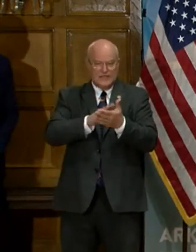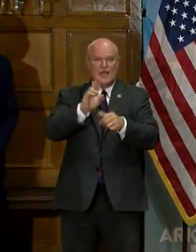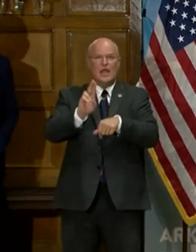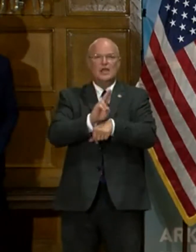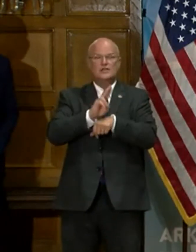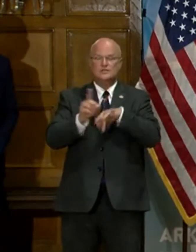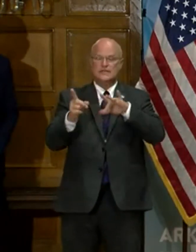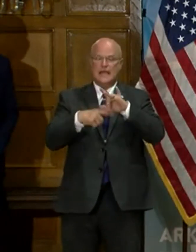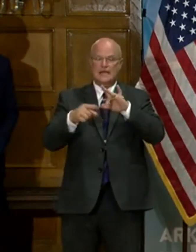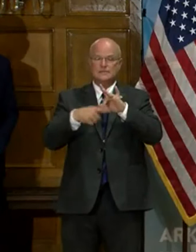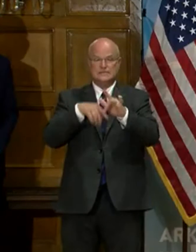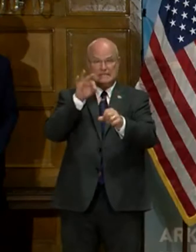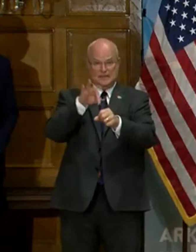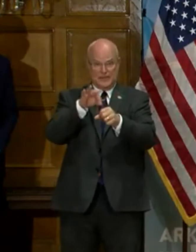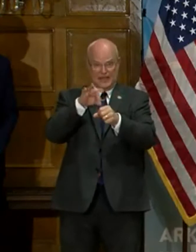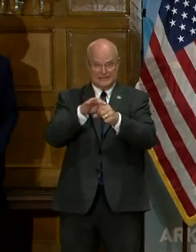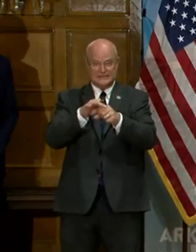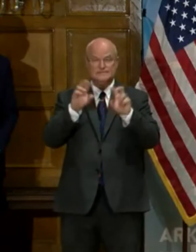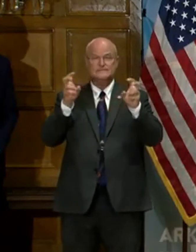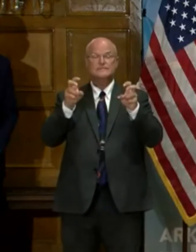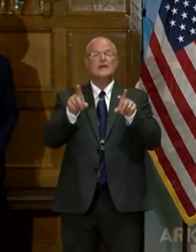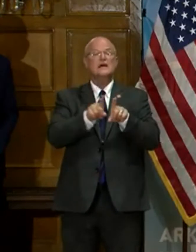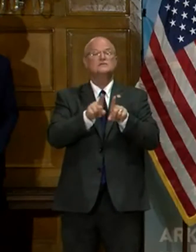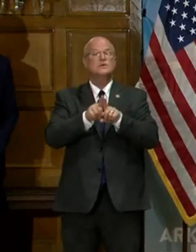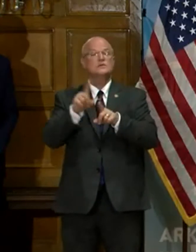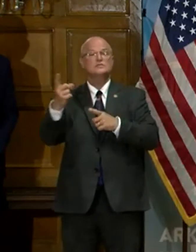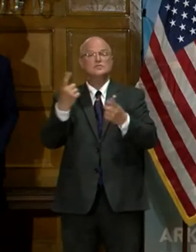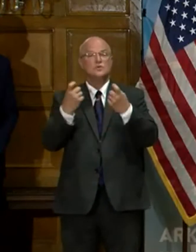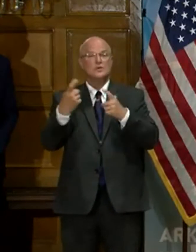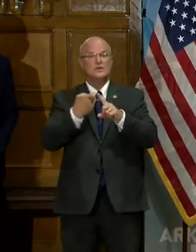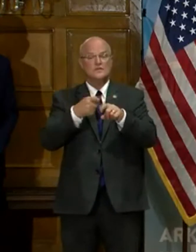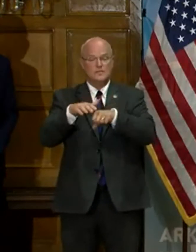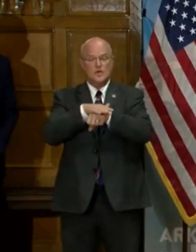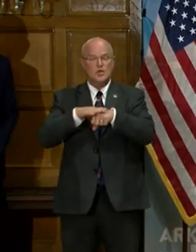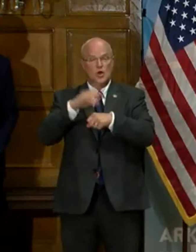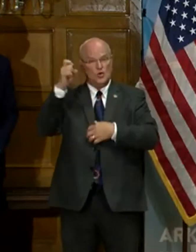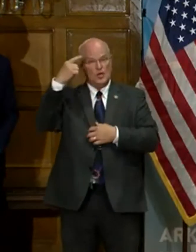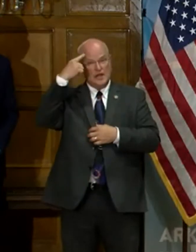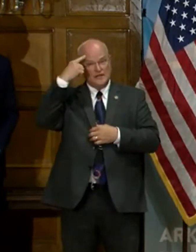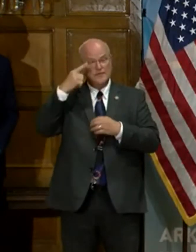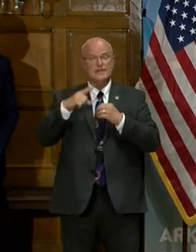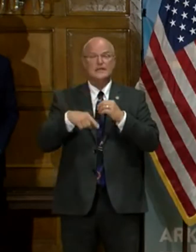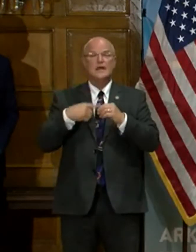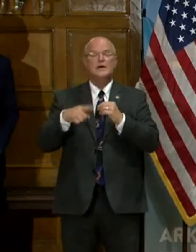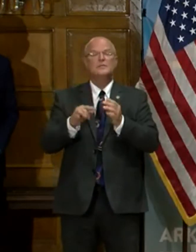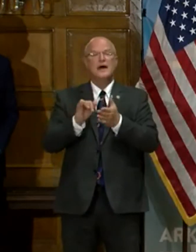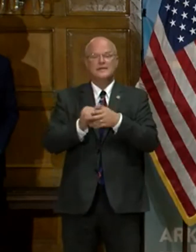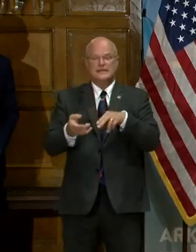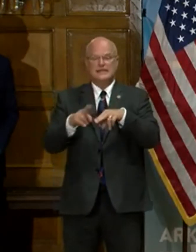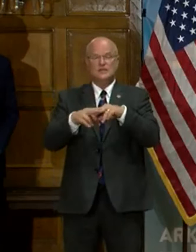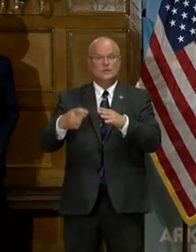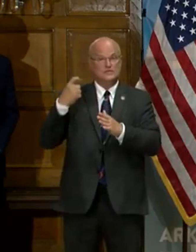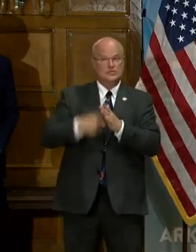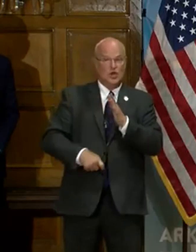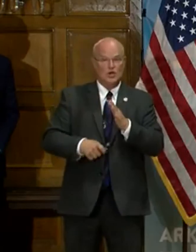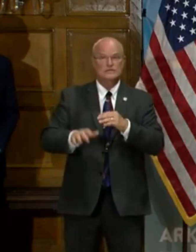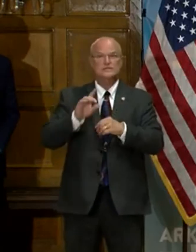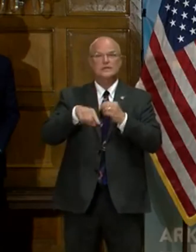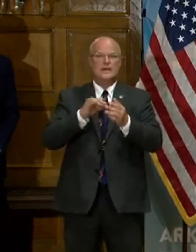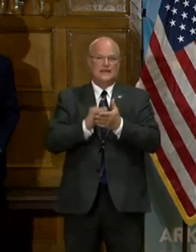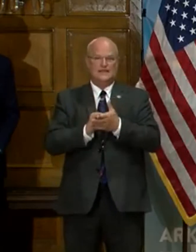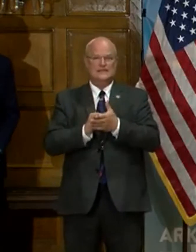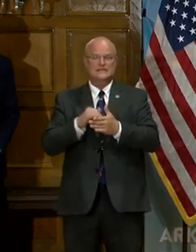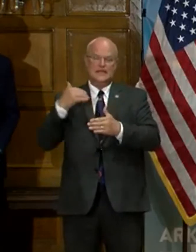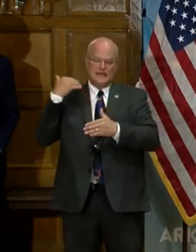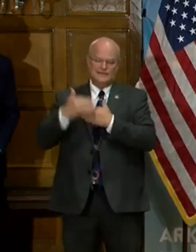use absentee ballots, as well as questions from the local government on the increased costs surrounding this